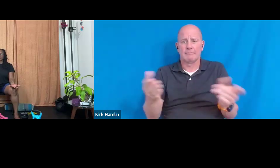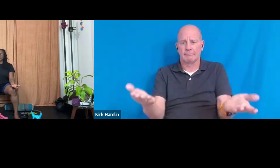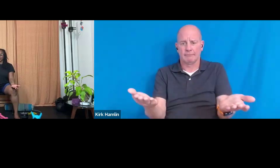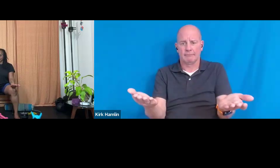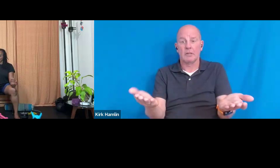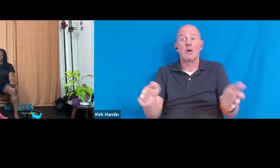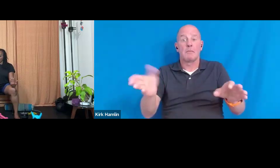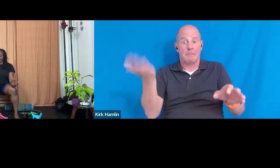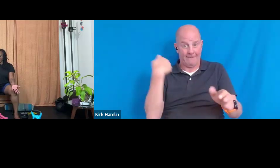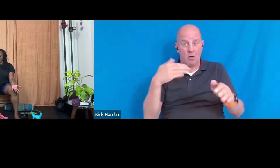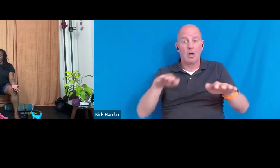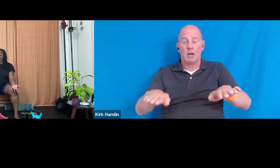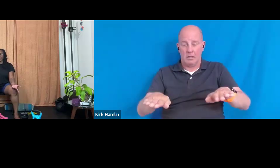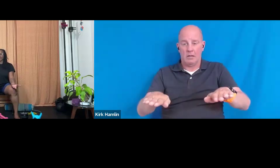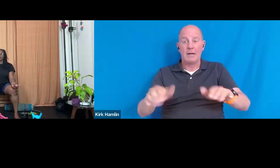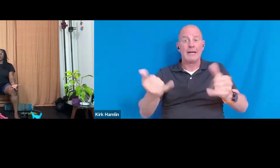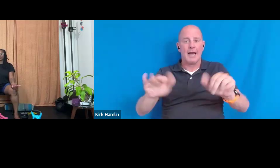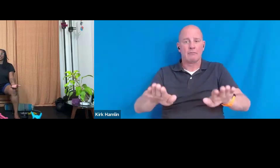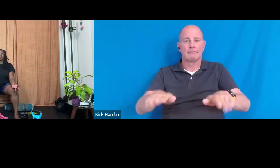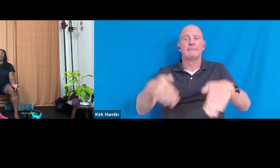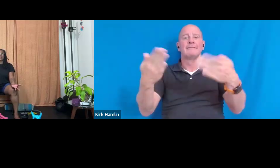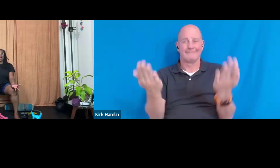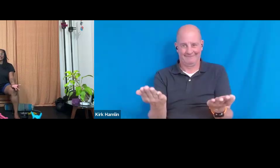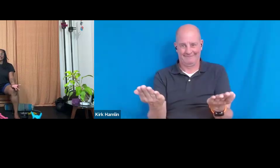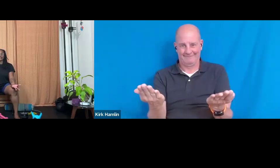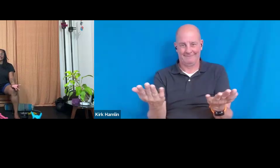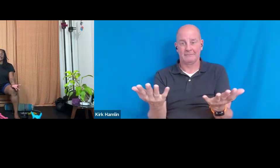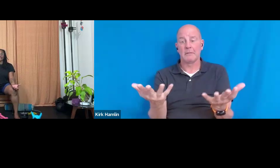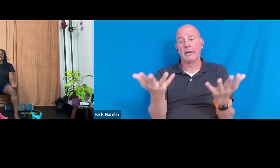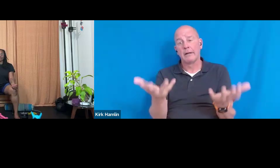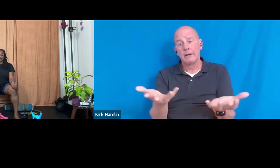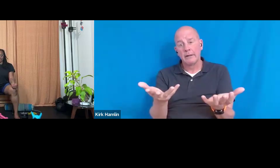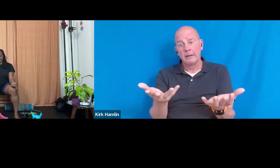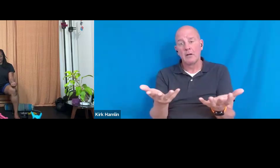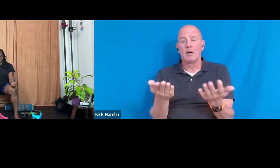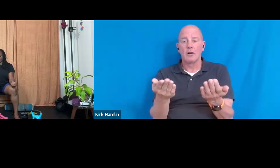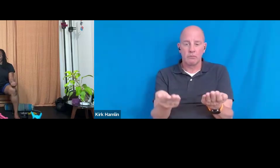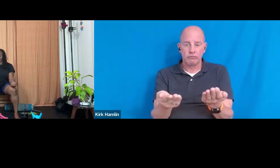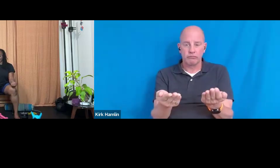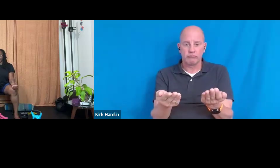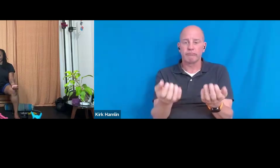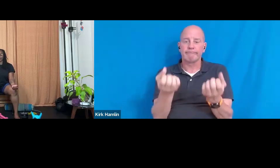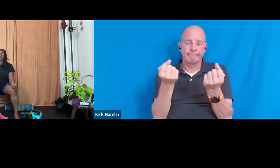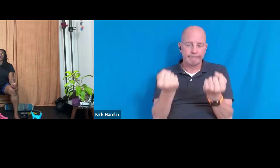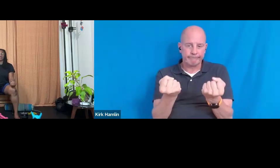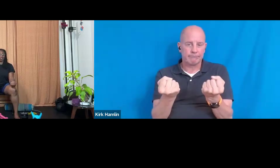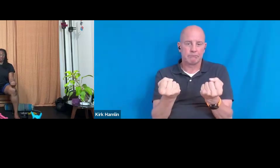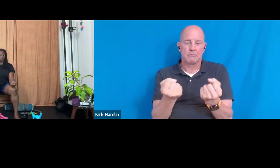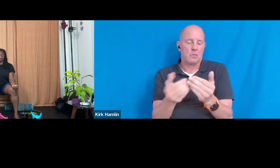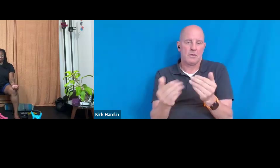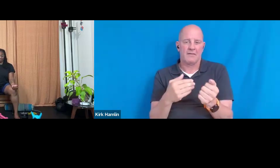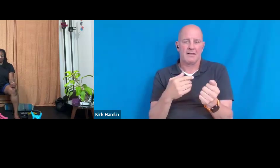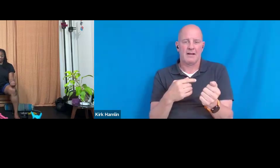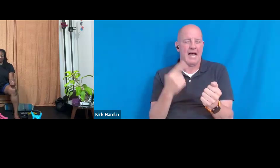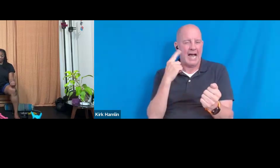wrist and go that way. And again, the fingers can be relaxed, or you can be in a fist. I feel like a fist is